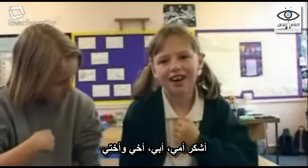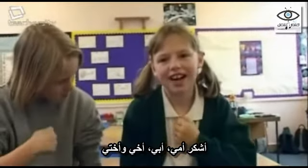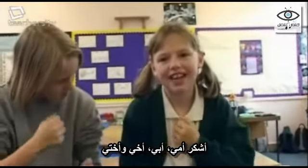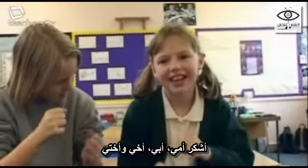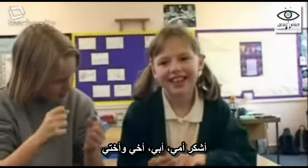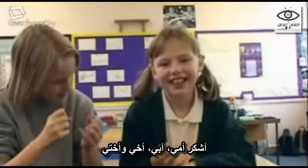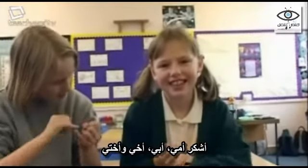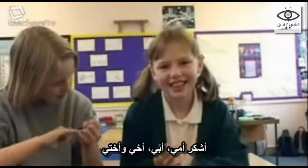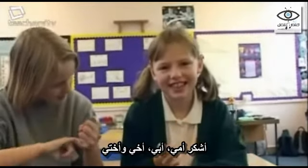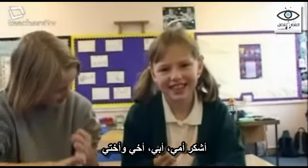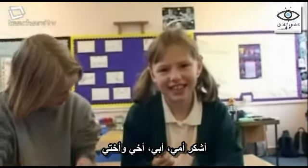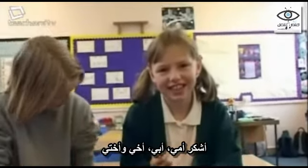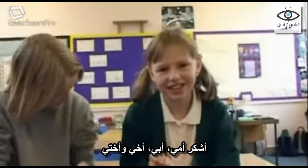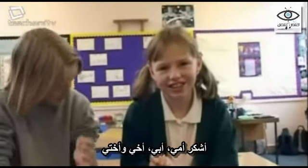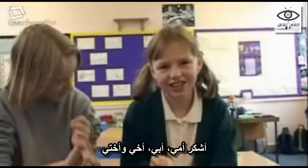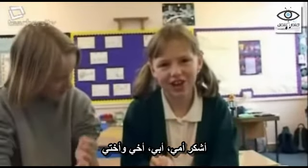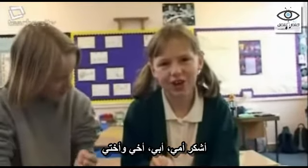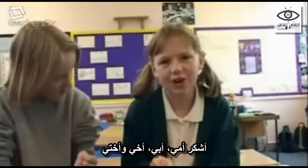my sister,